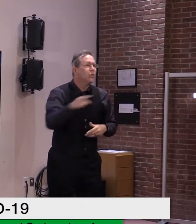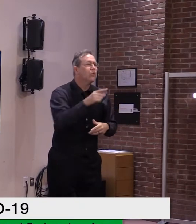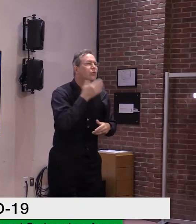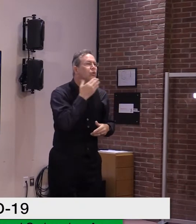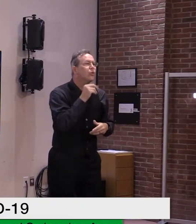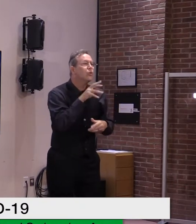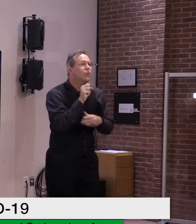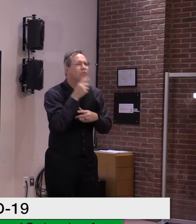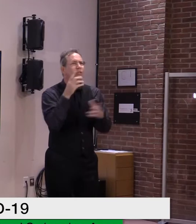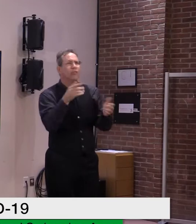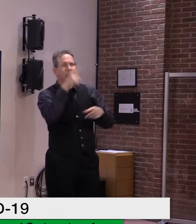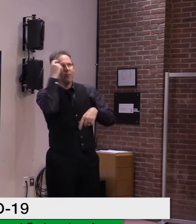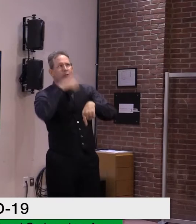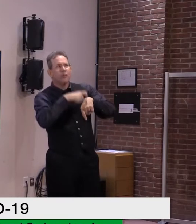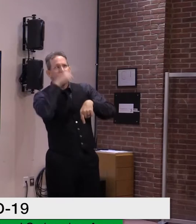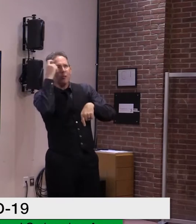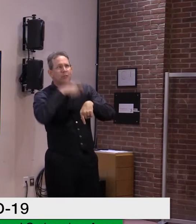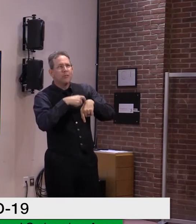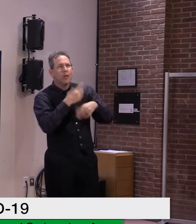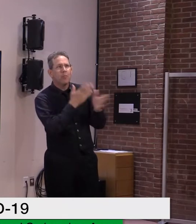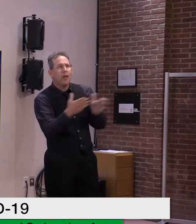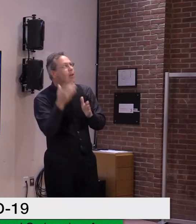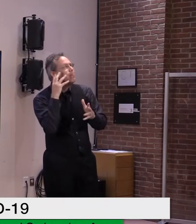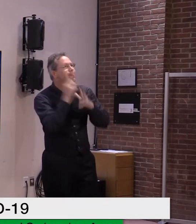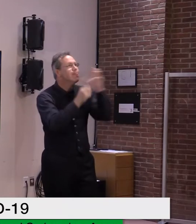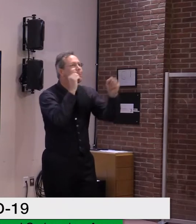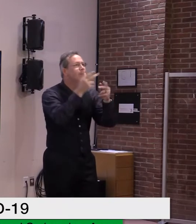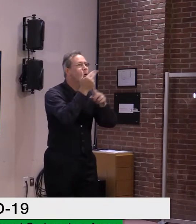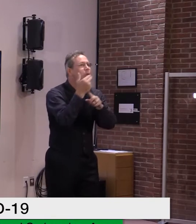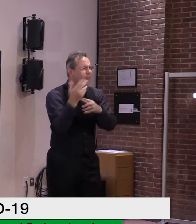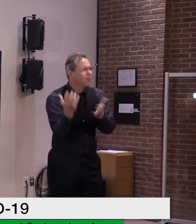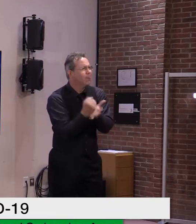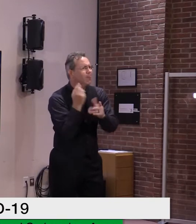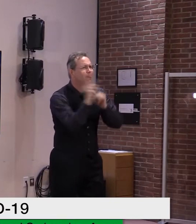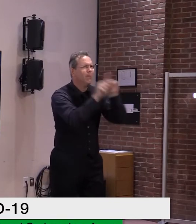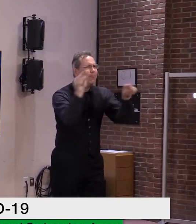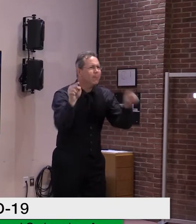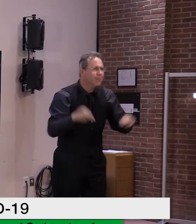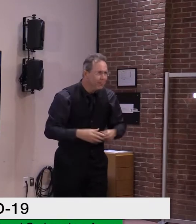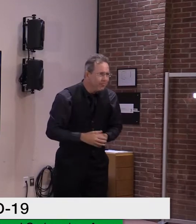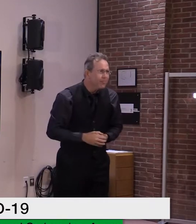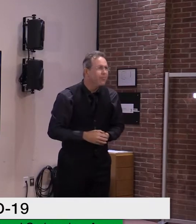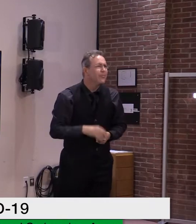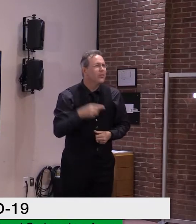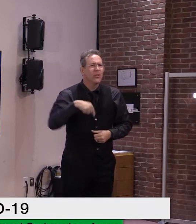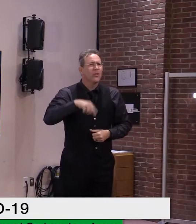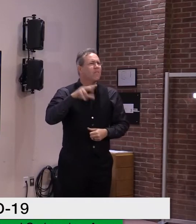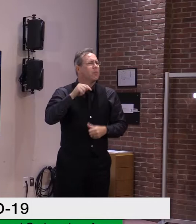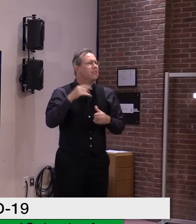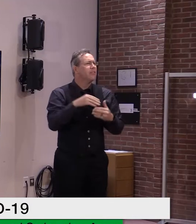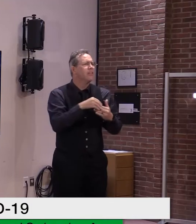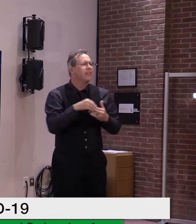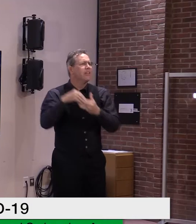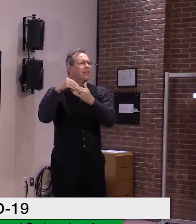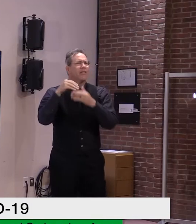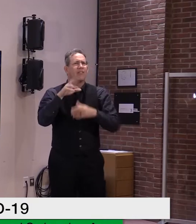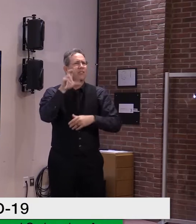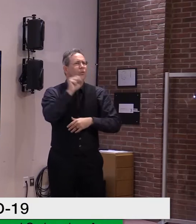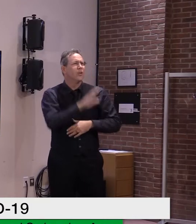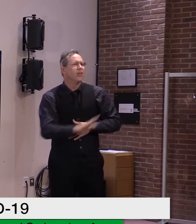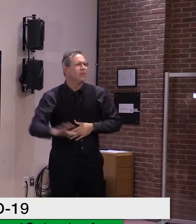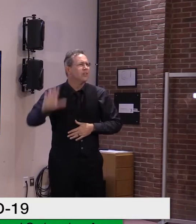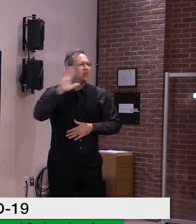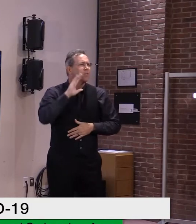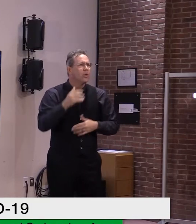Turning to our vaccination progress, Vermont continues to lead the nation across almost every vaccine category. We now have the